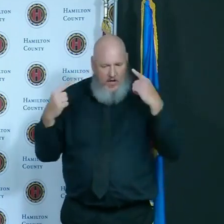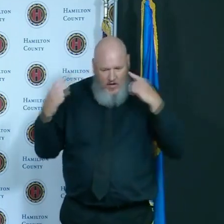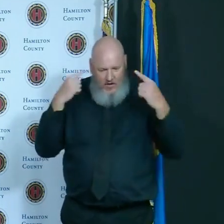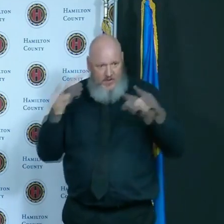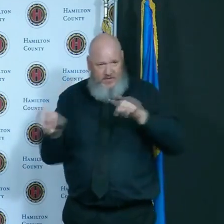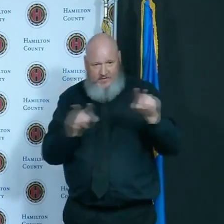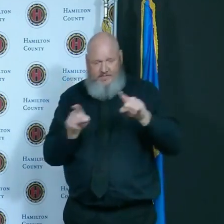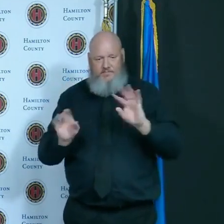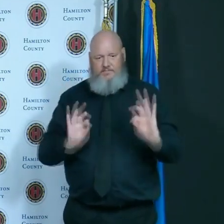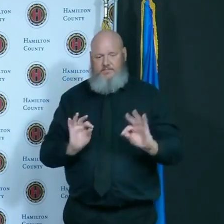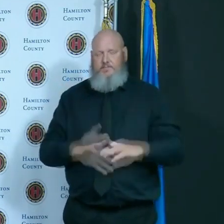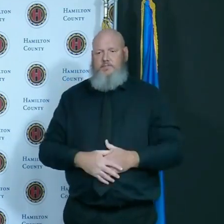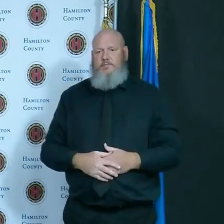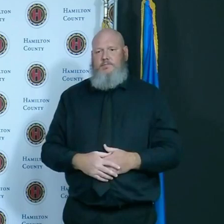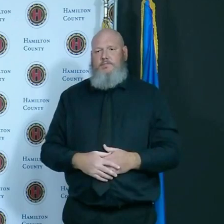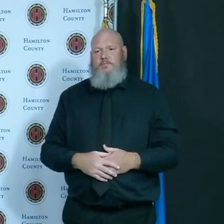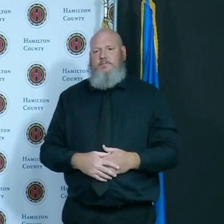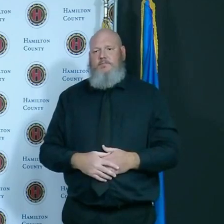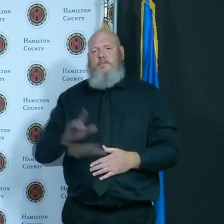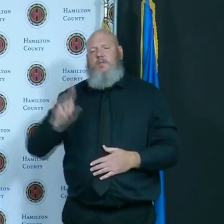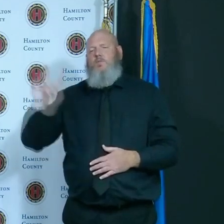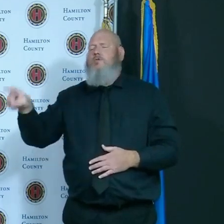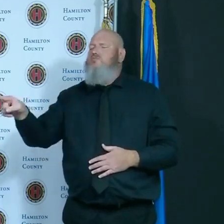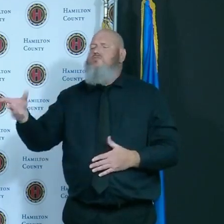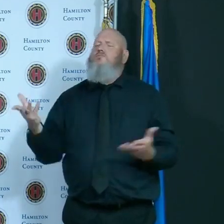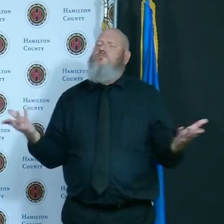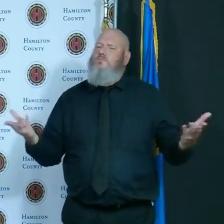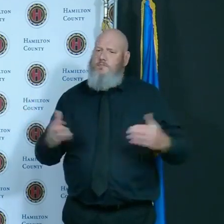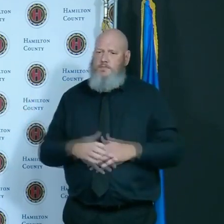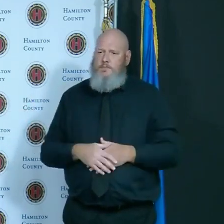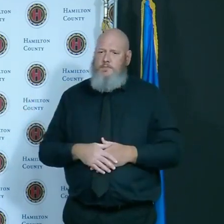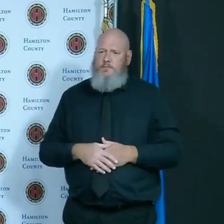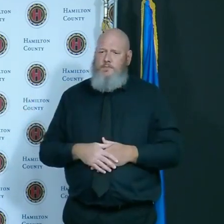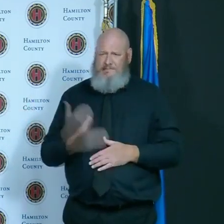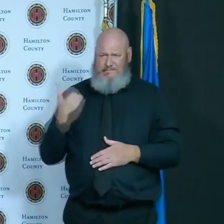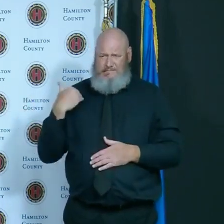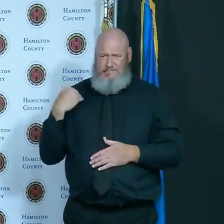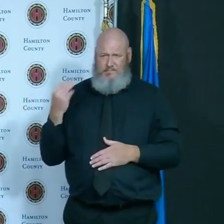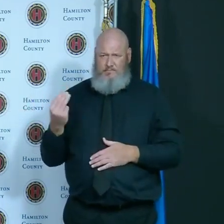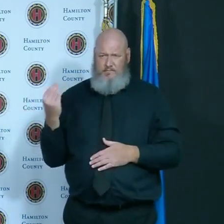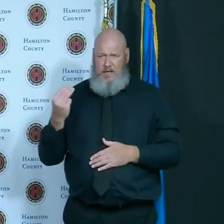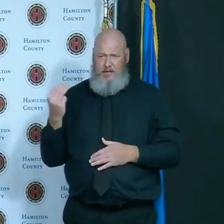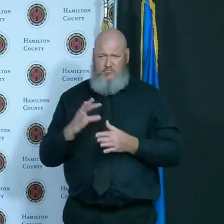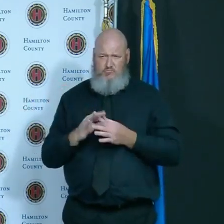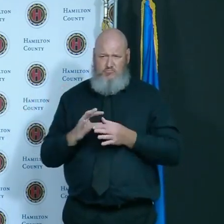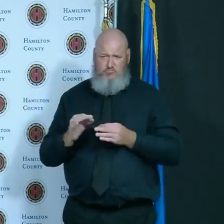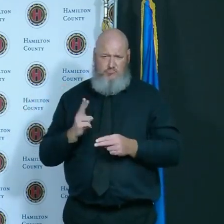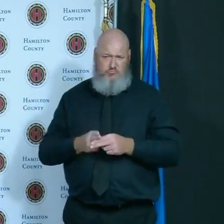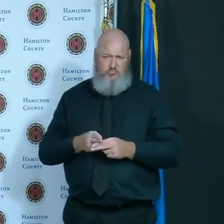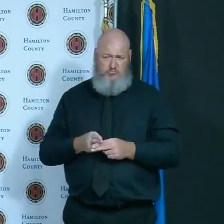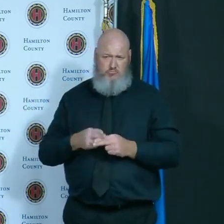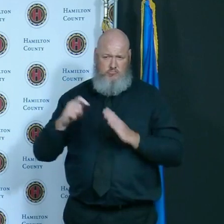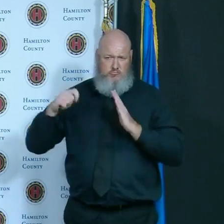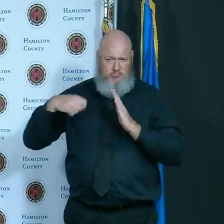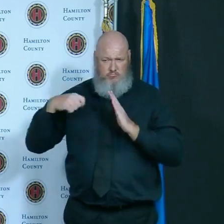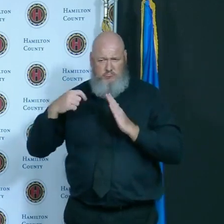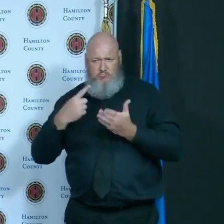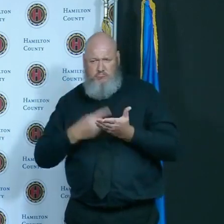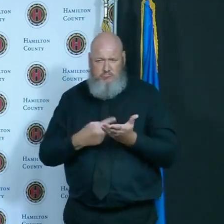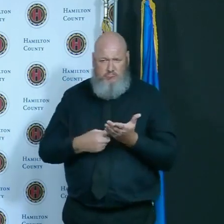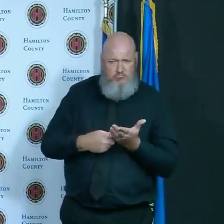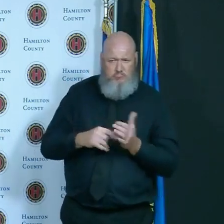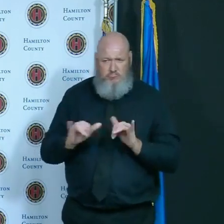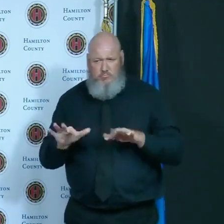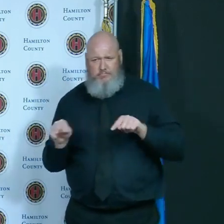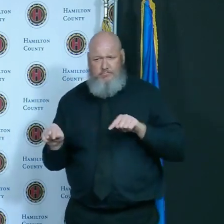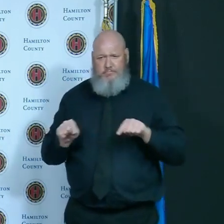So, Denise, my question for you is a follow-up from Monday's press conference, which is, have you heard back from any of the